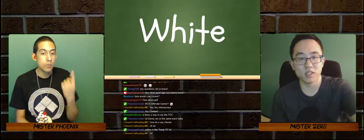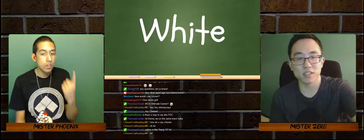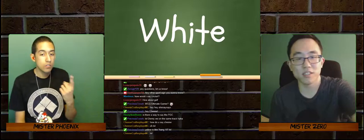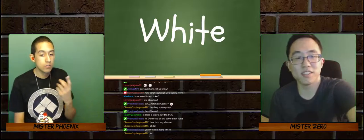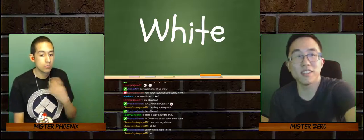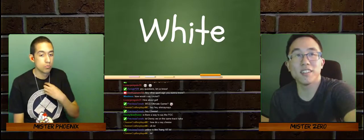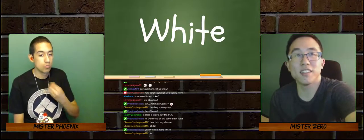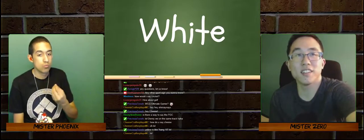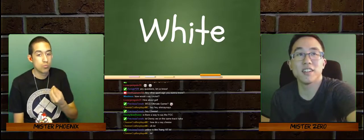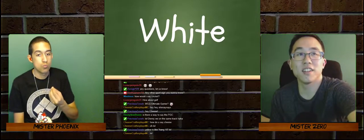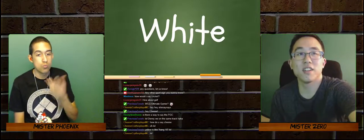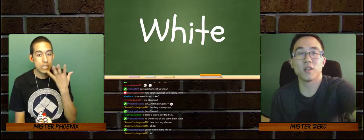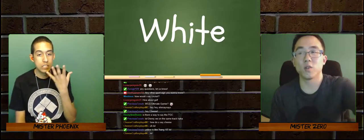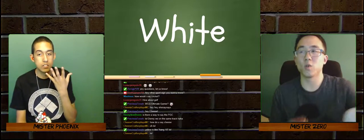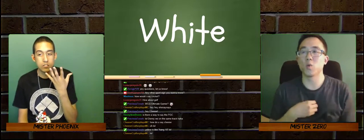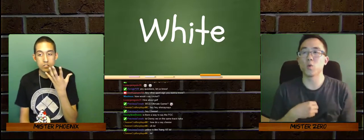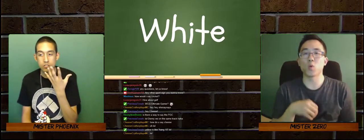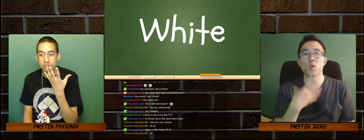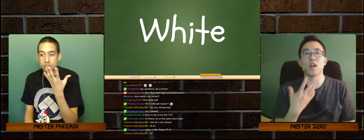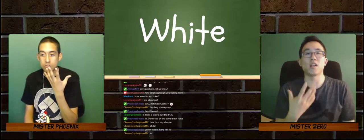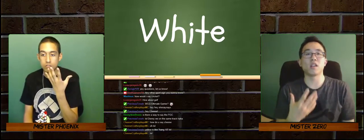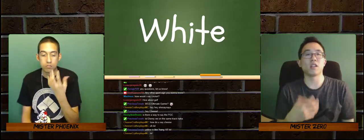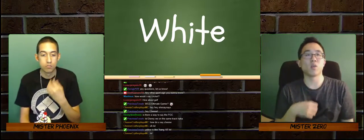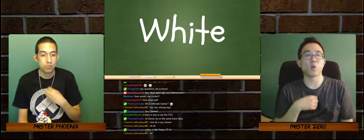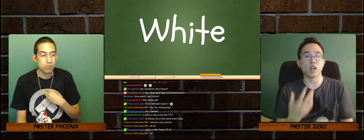Next one. White.